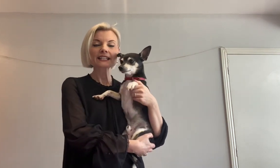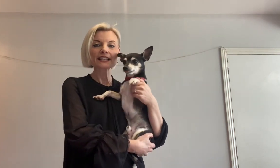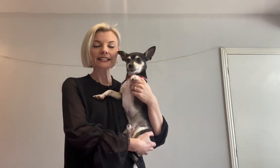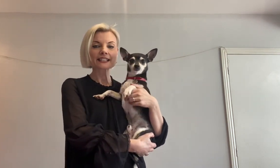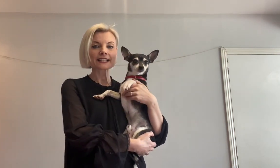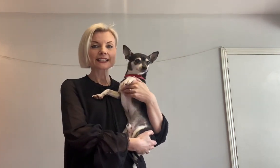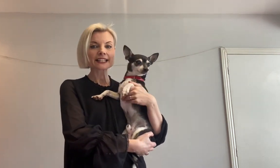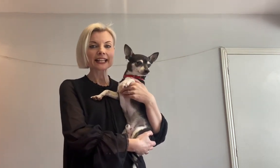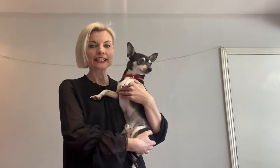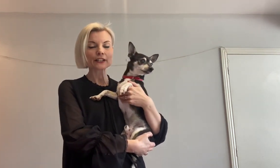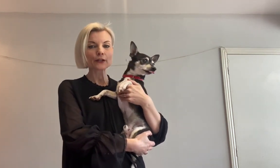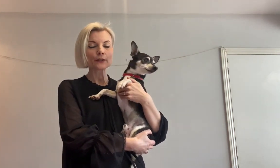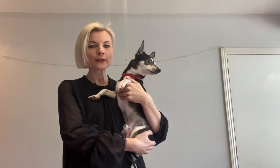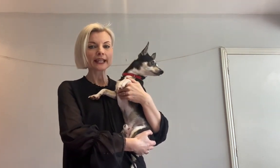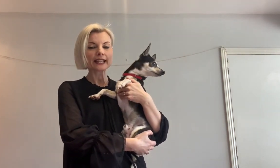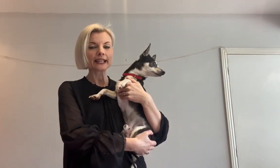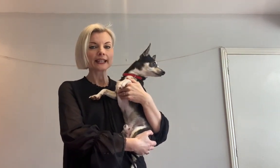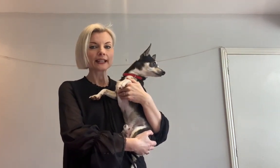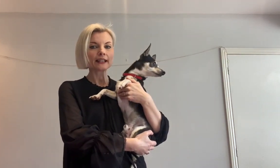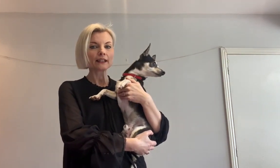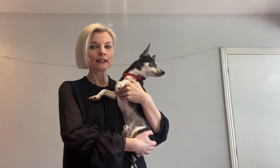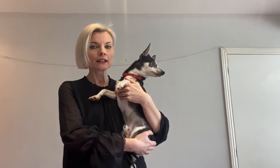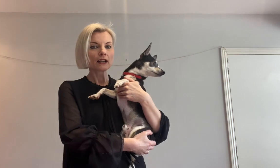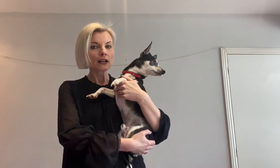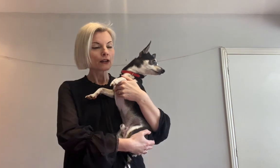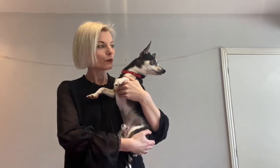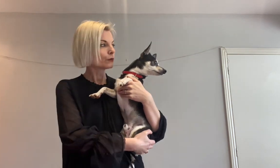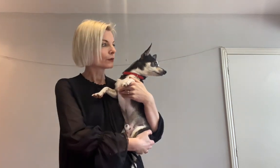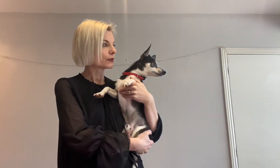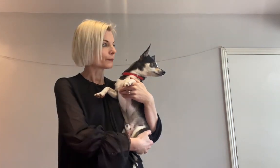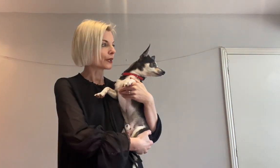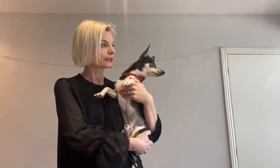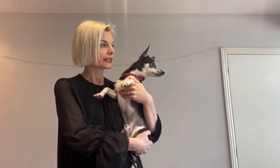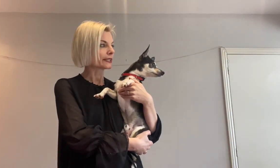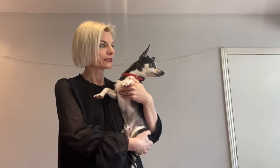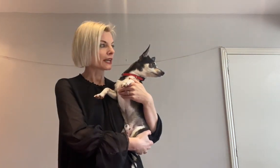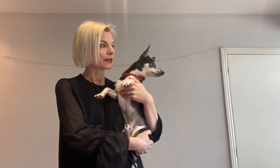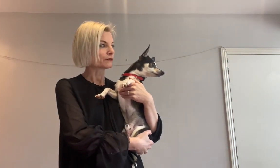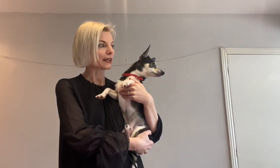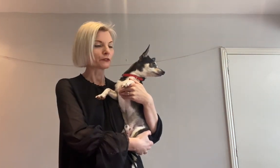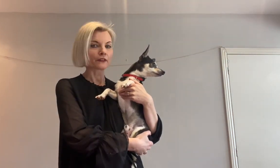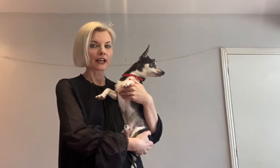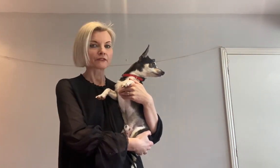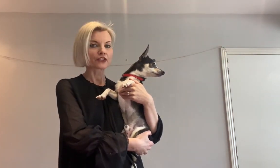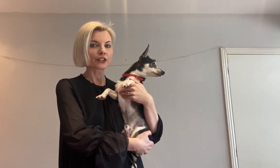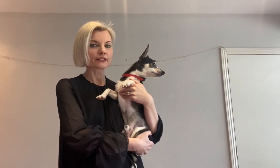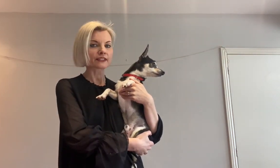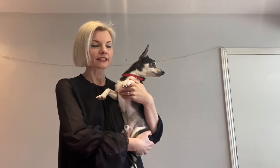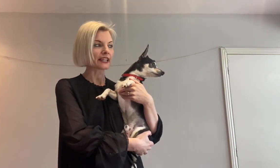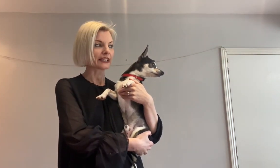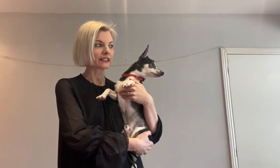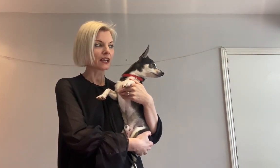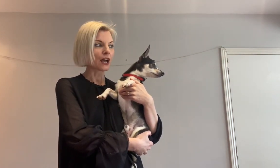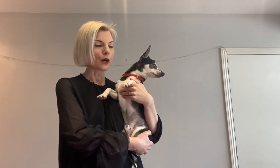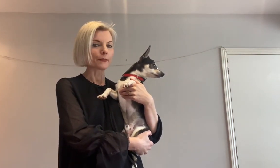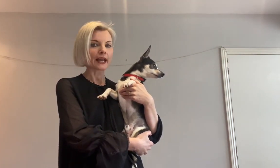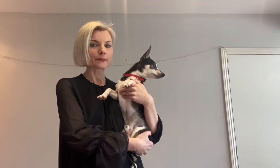nice to see you here. Oh, Bertie and Ralph have just seen a blackbird